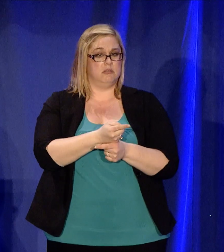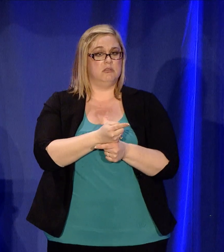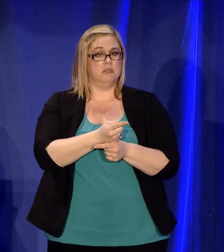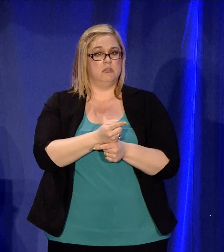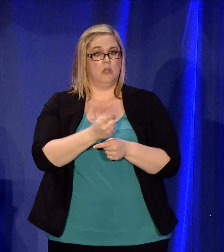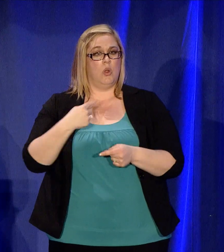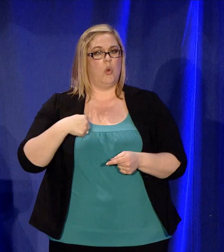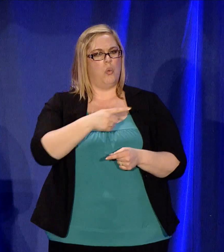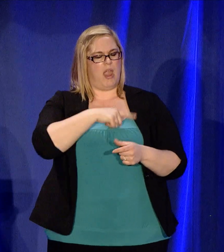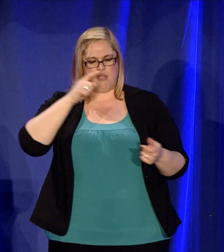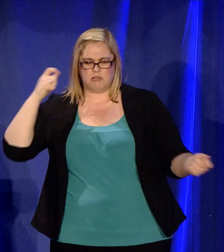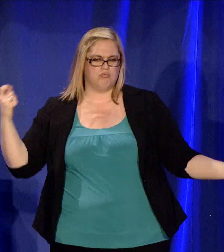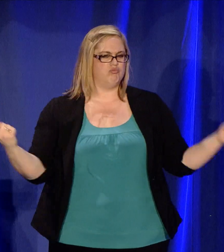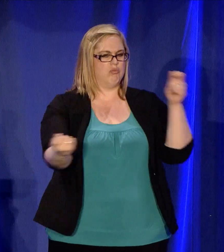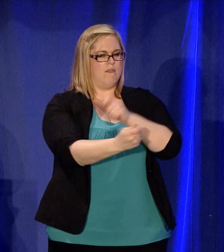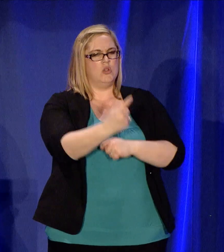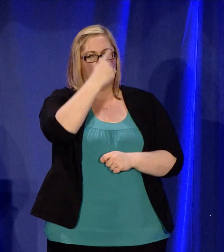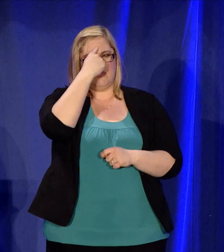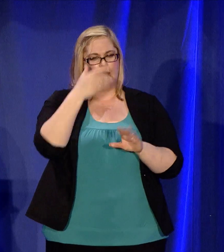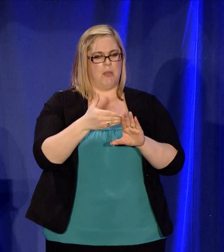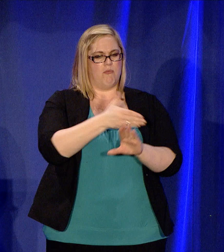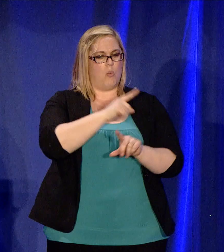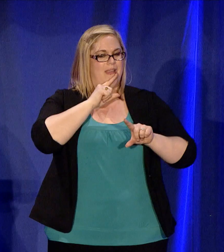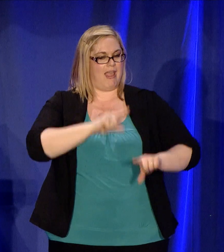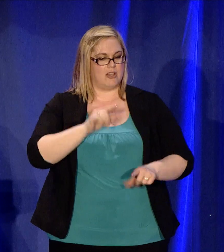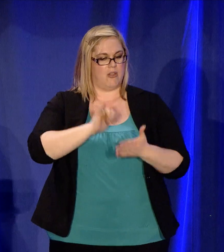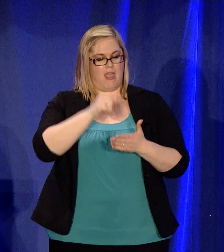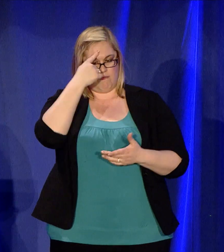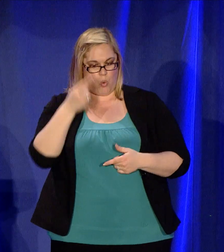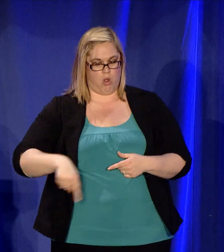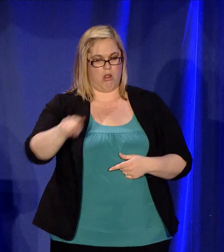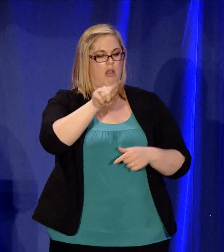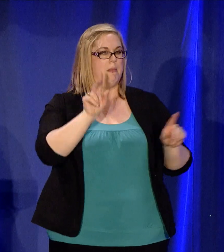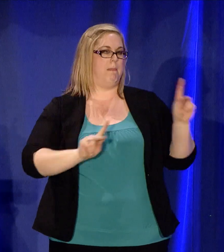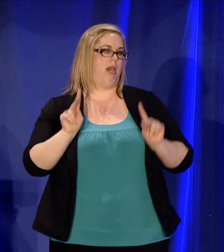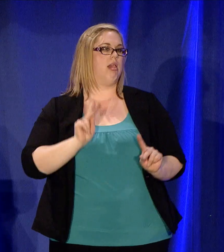have to revolutionize our thinking before we can answer that question.